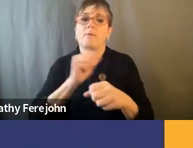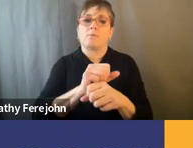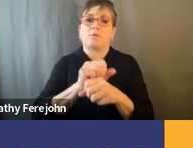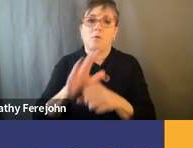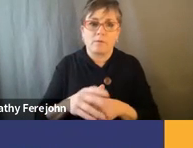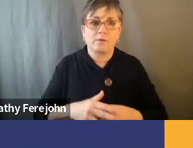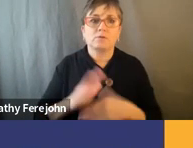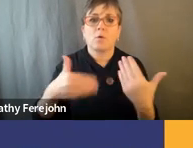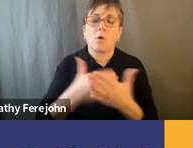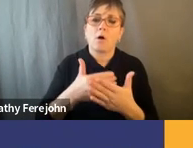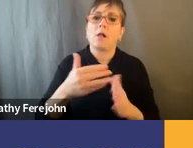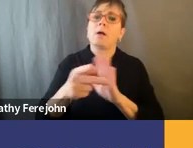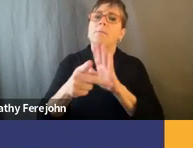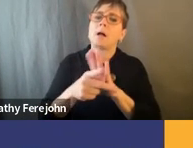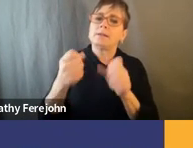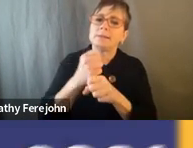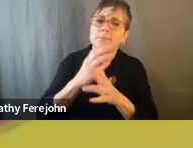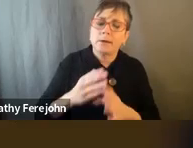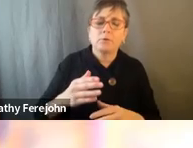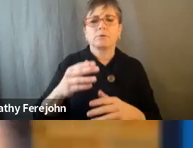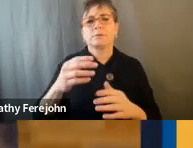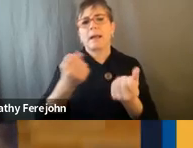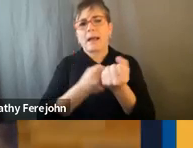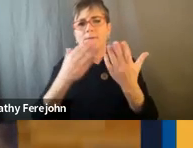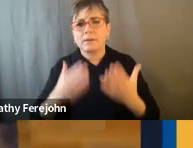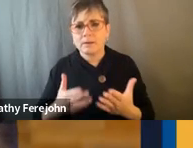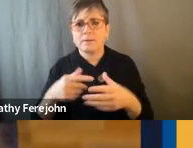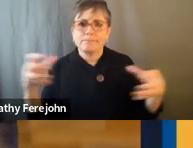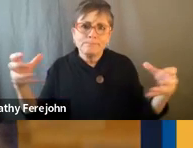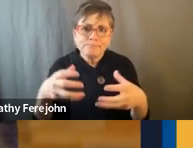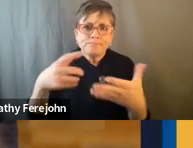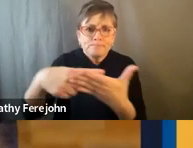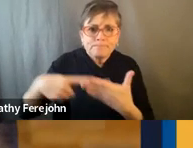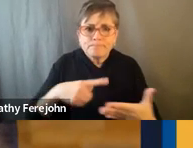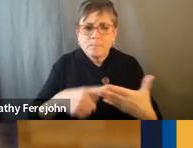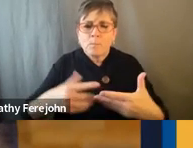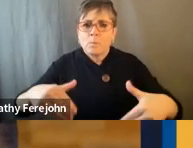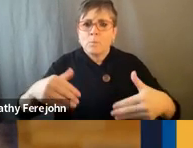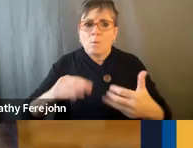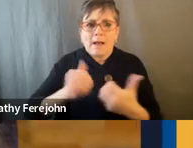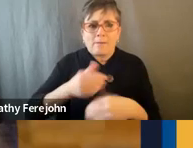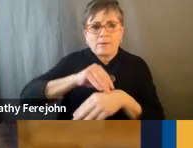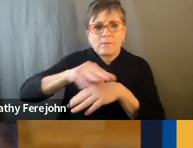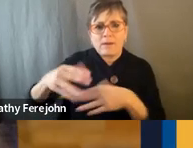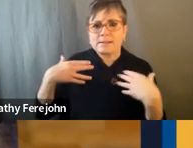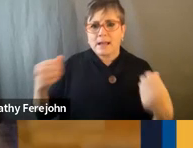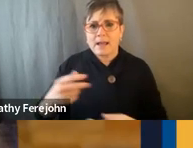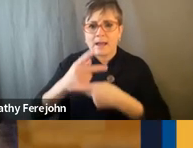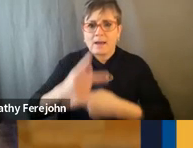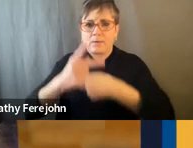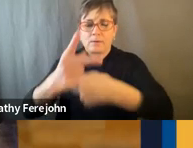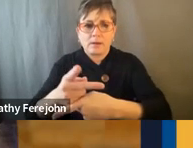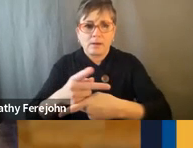advocates for this first briefing session of 2021. The impact on healthcare and the disparity of residents